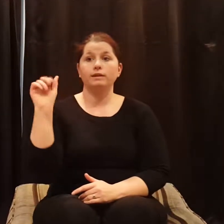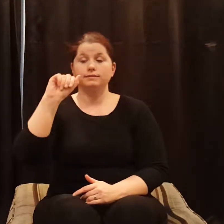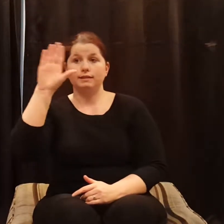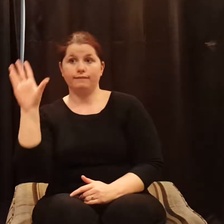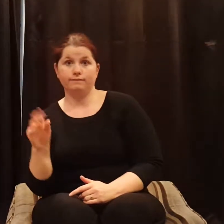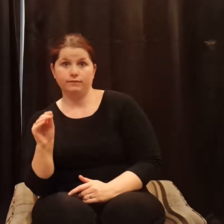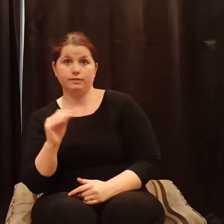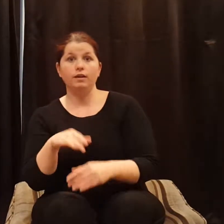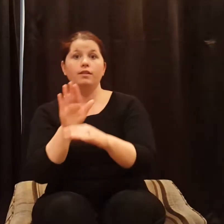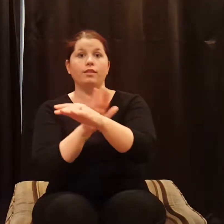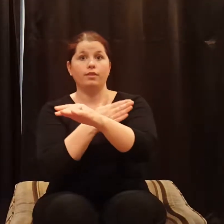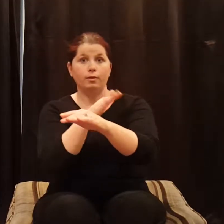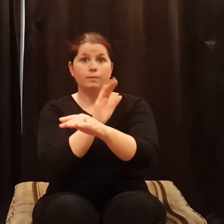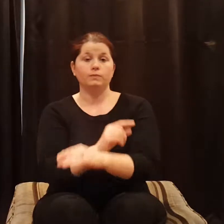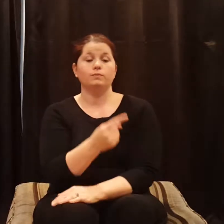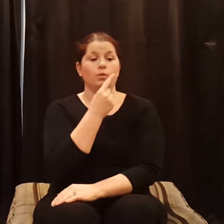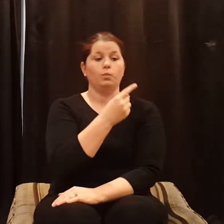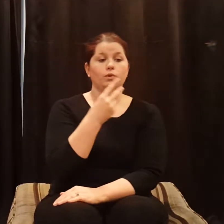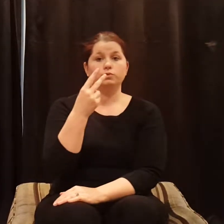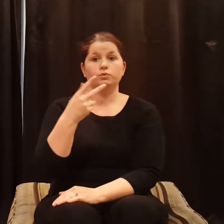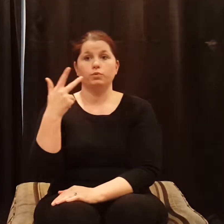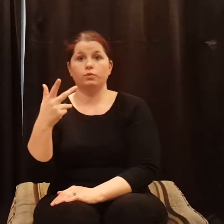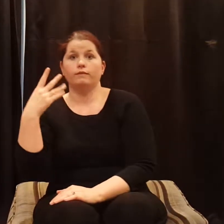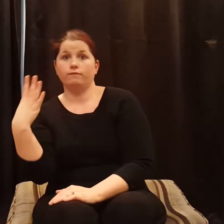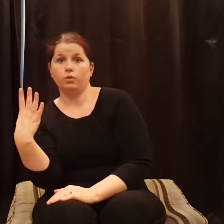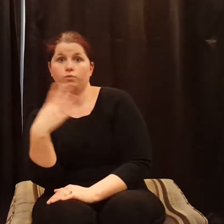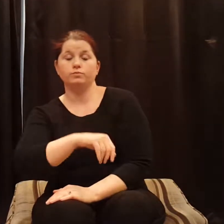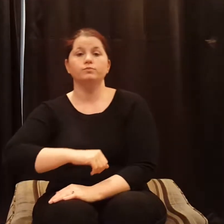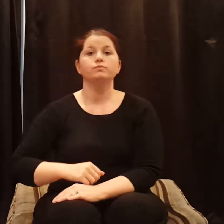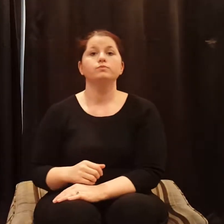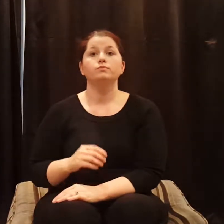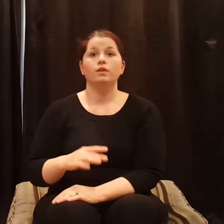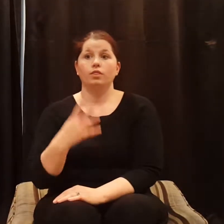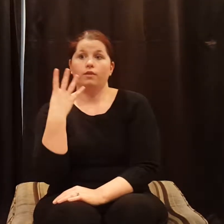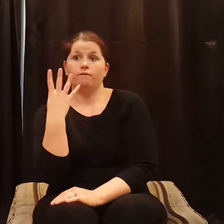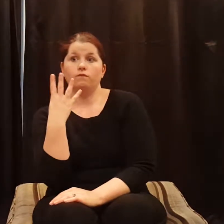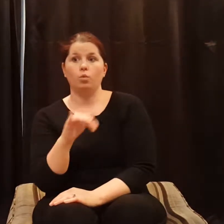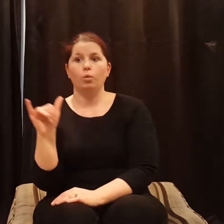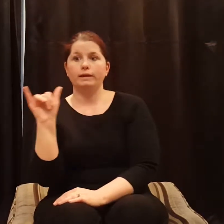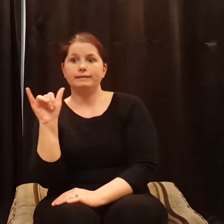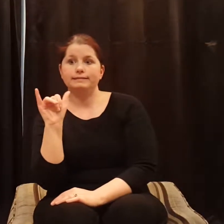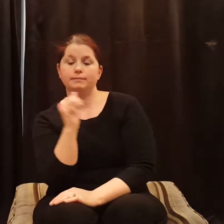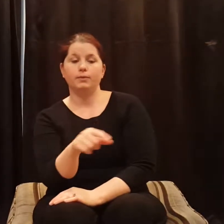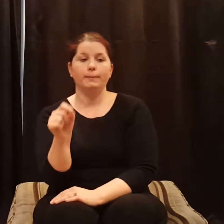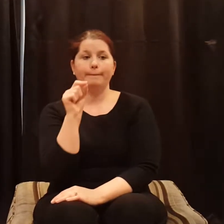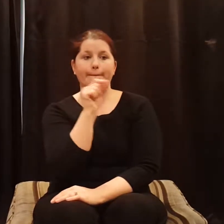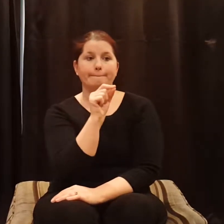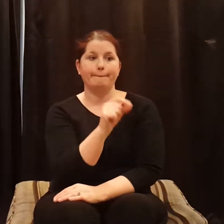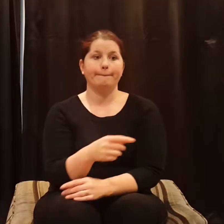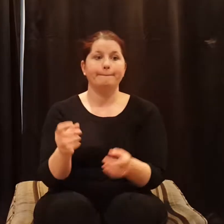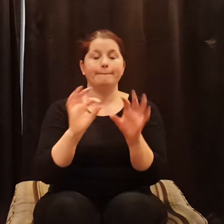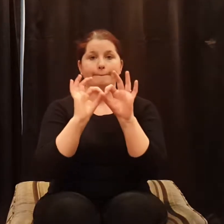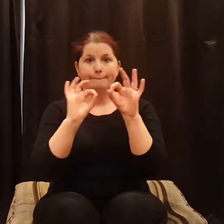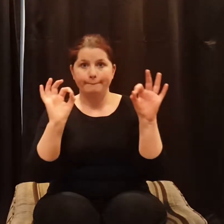1 is thought of as the end of the phrase, like the period at the end of a sentence. So you can hear it not just in the phrasing, but the way they count off their music. 2, 3,